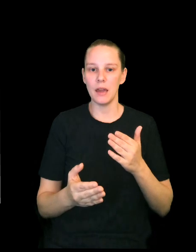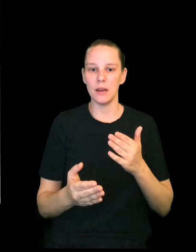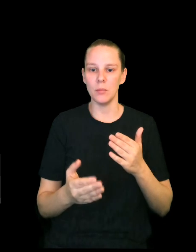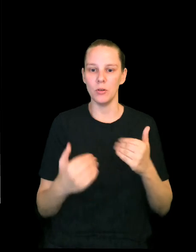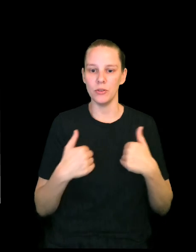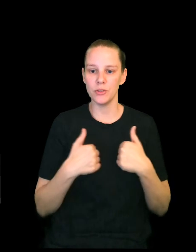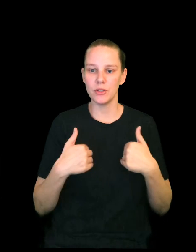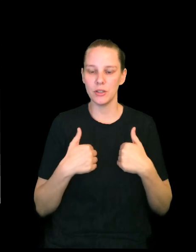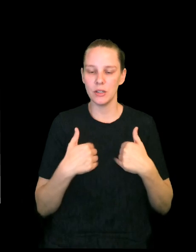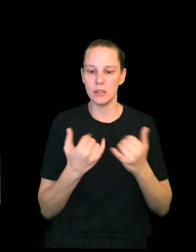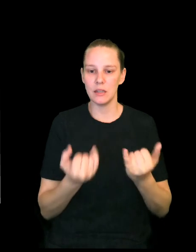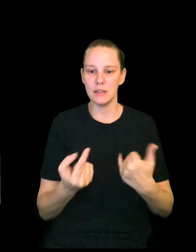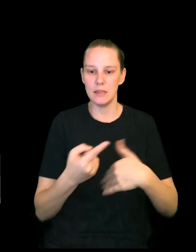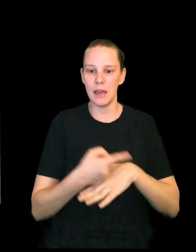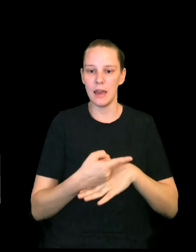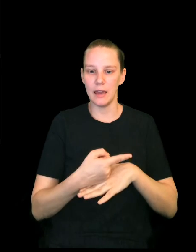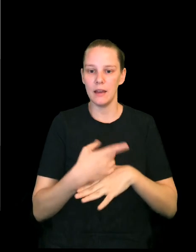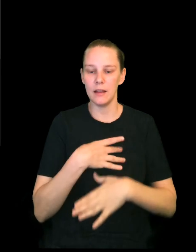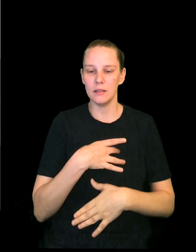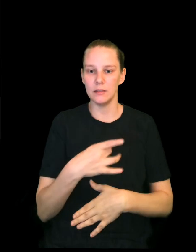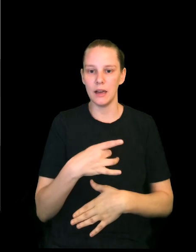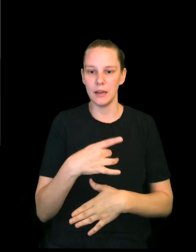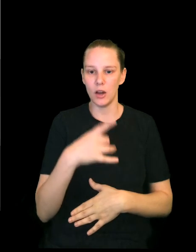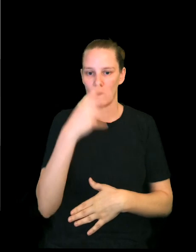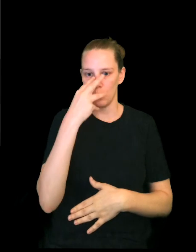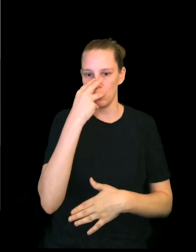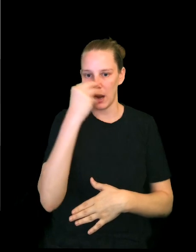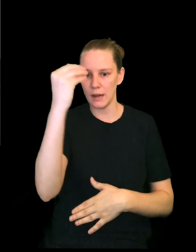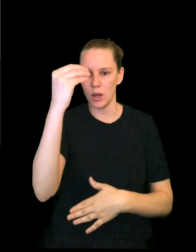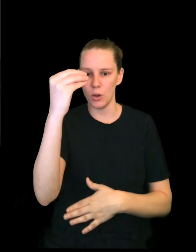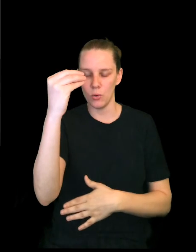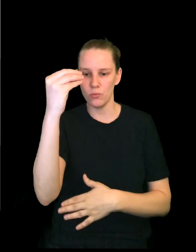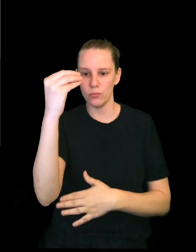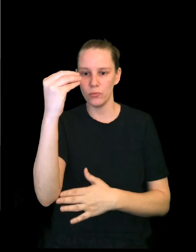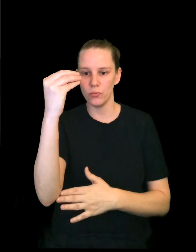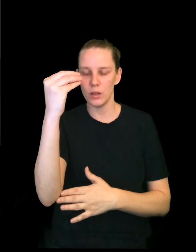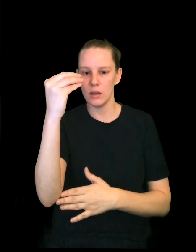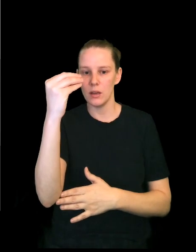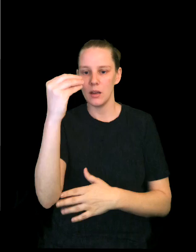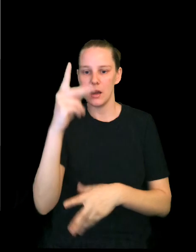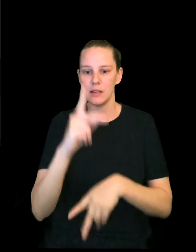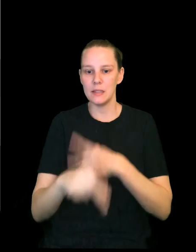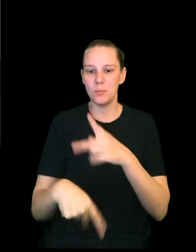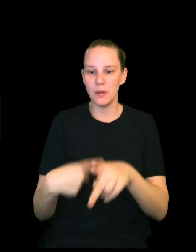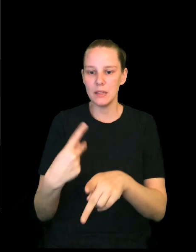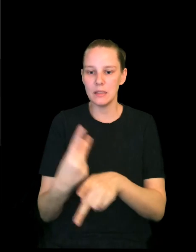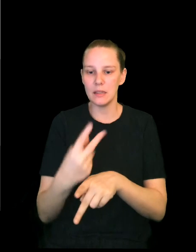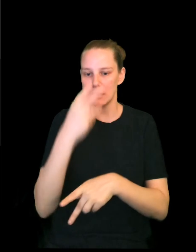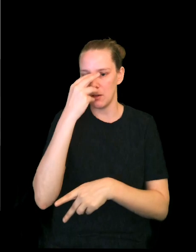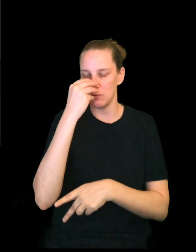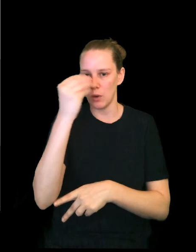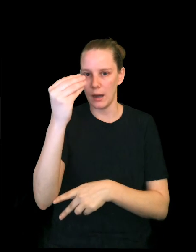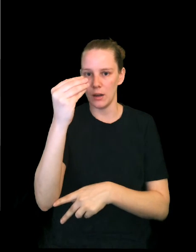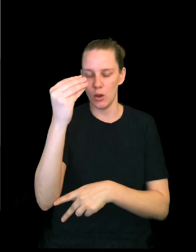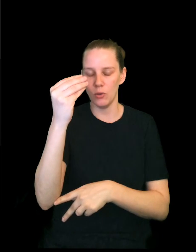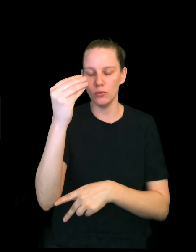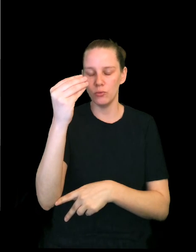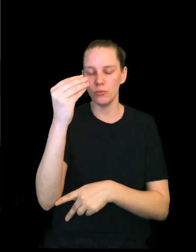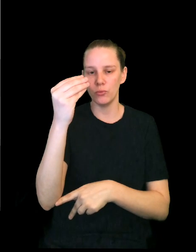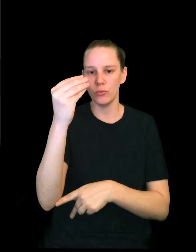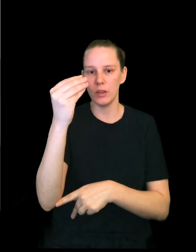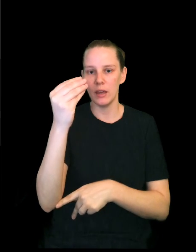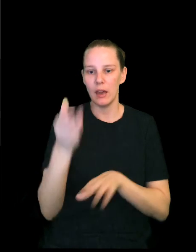Some animals today, like a rhino, a species of